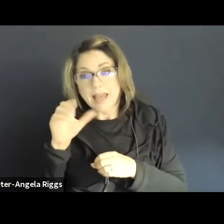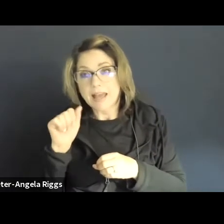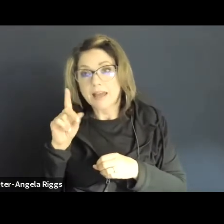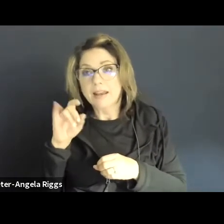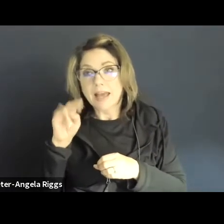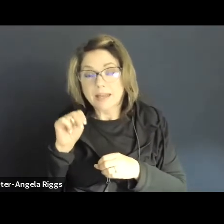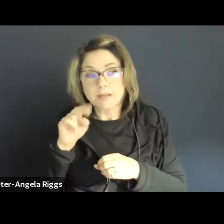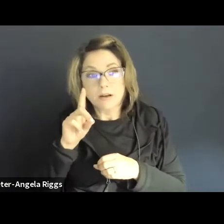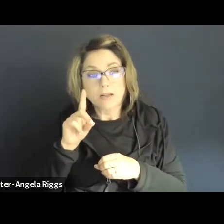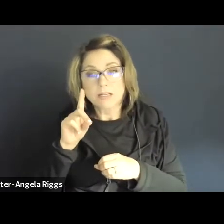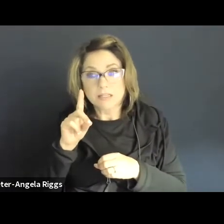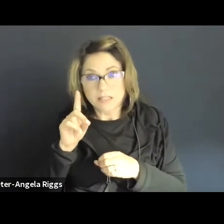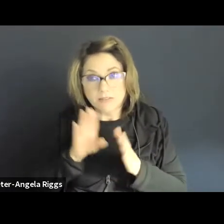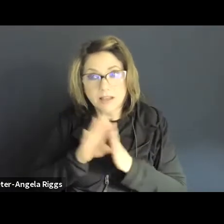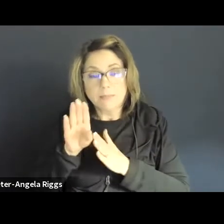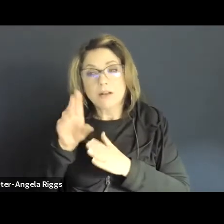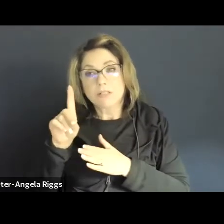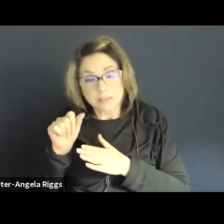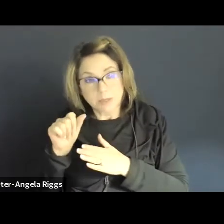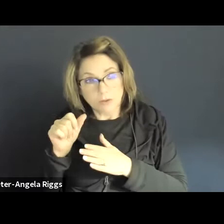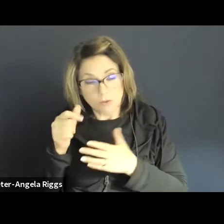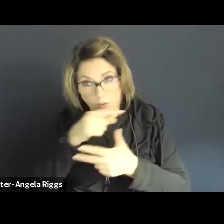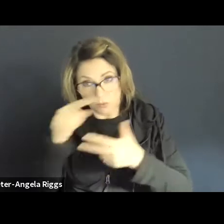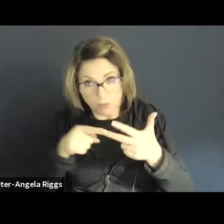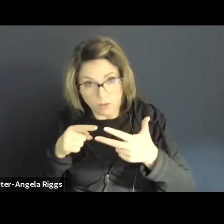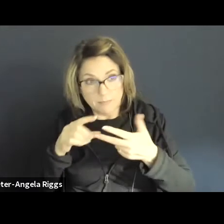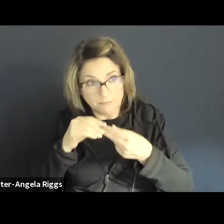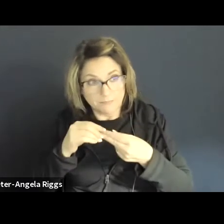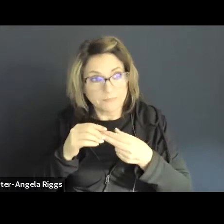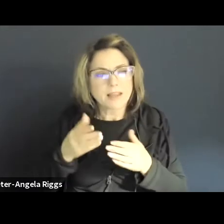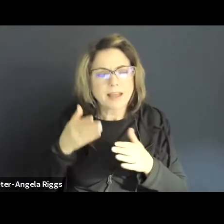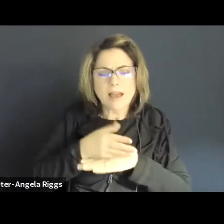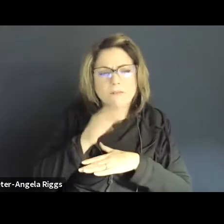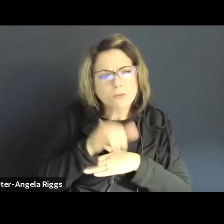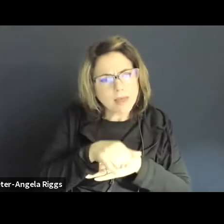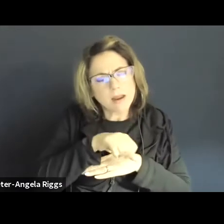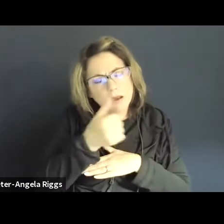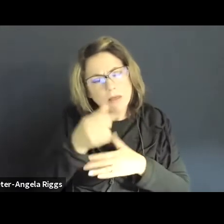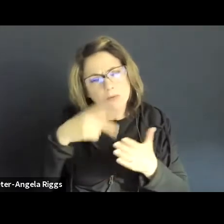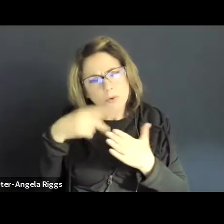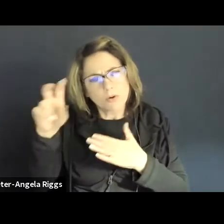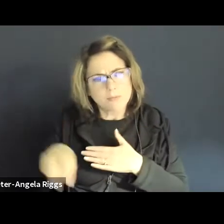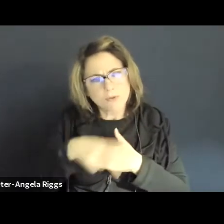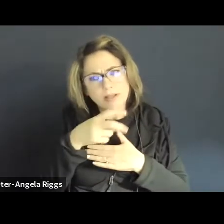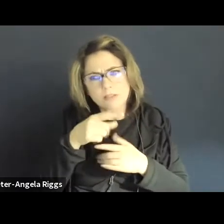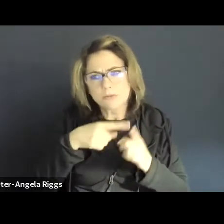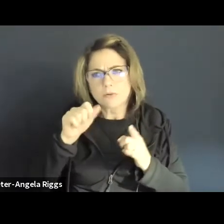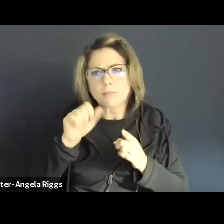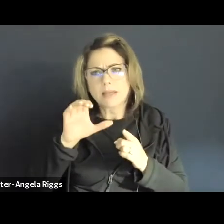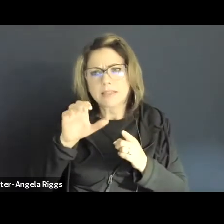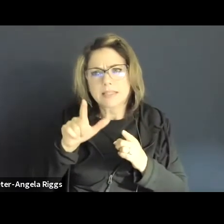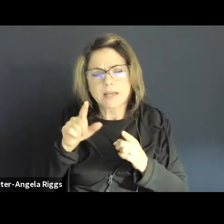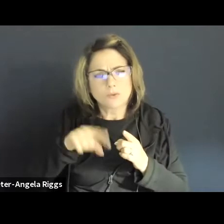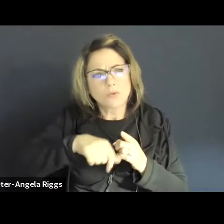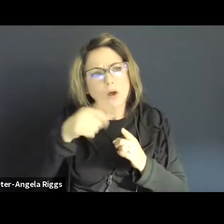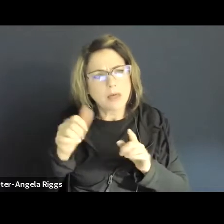on Developmental Disabilities. In following years, additional programs transferred to ACL from other agencies. The